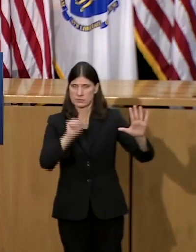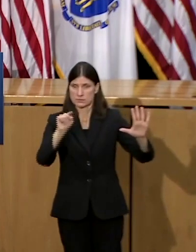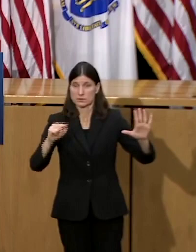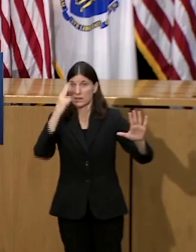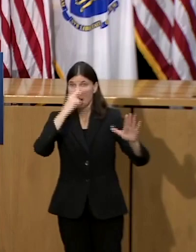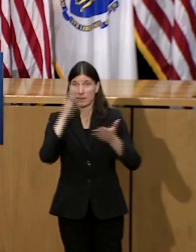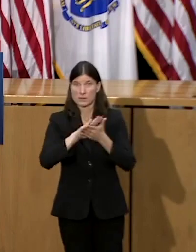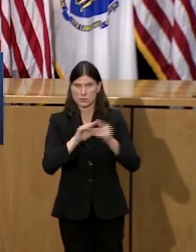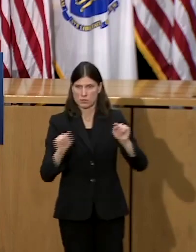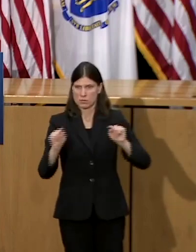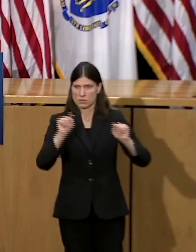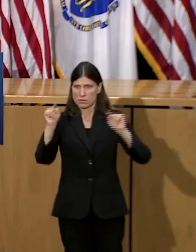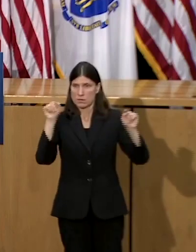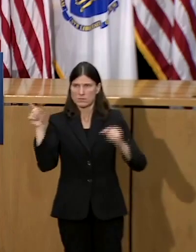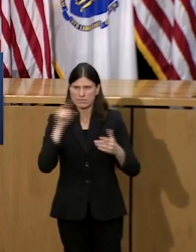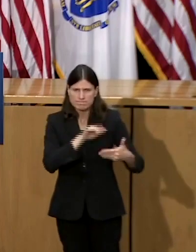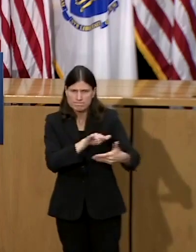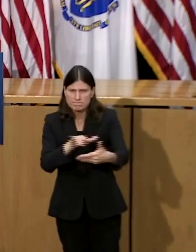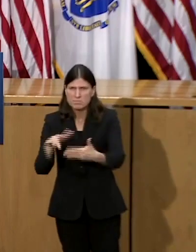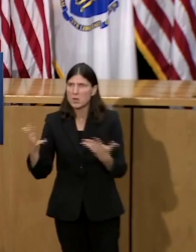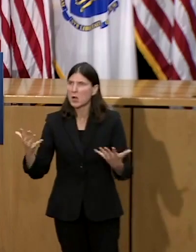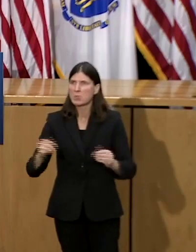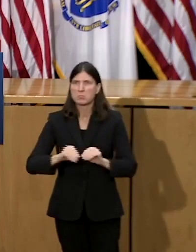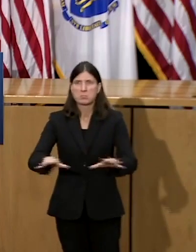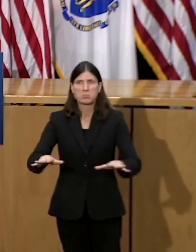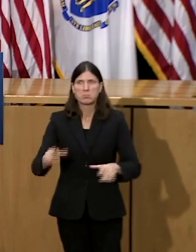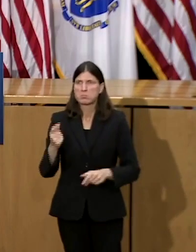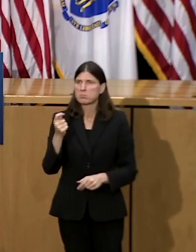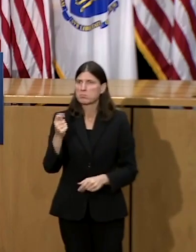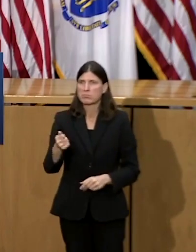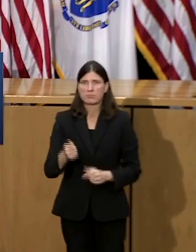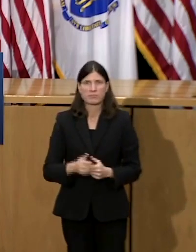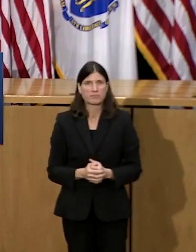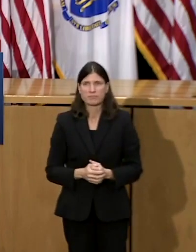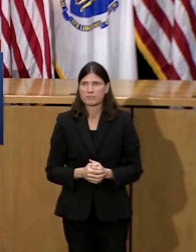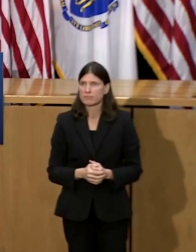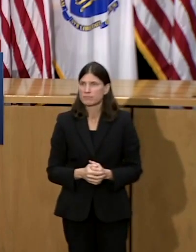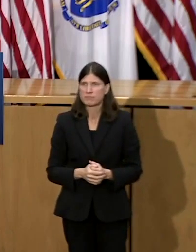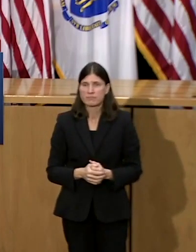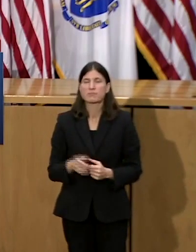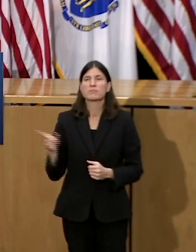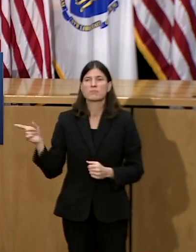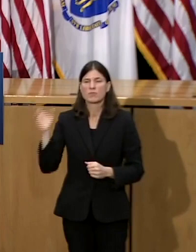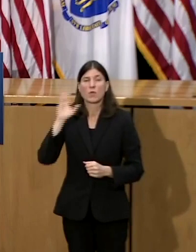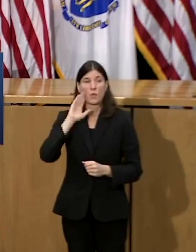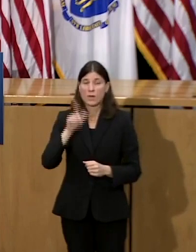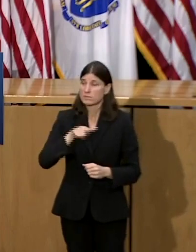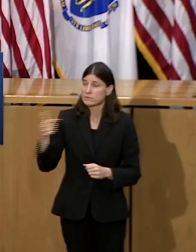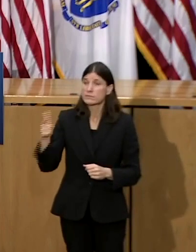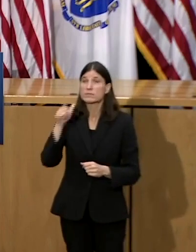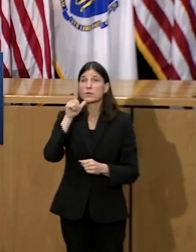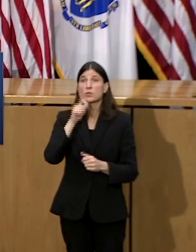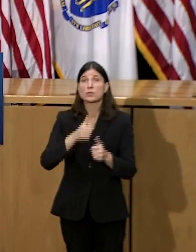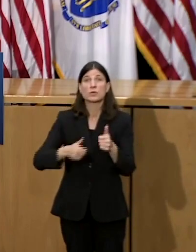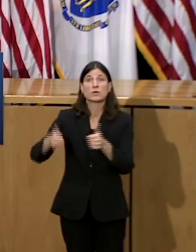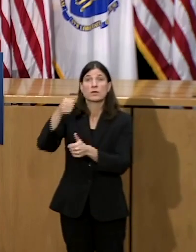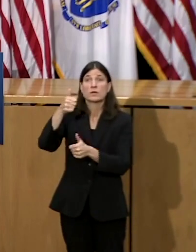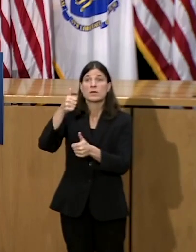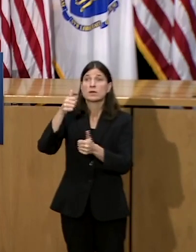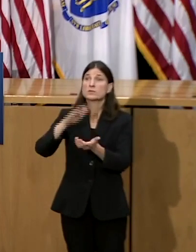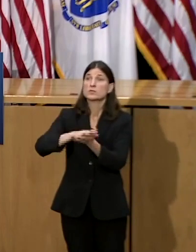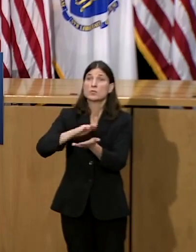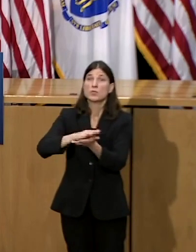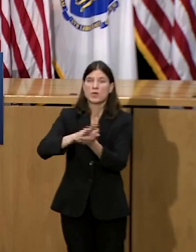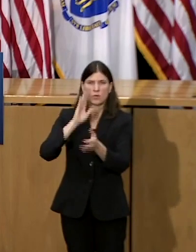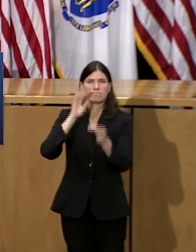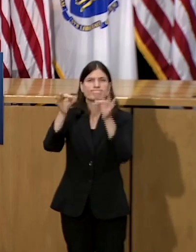Massachusetts Department of Elementary and Secondary Education concerning K-12 public schools, there were